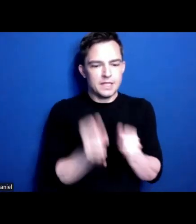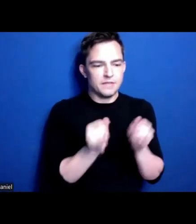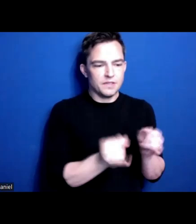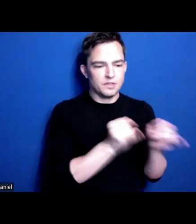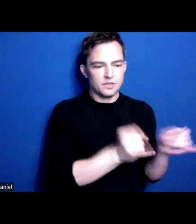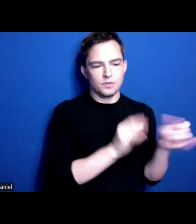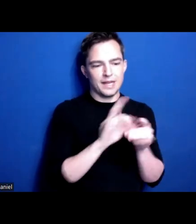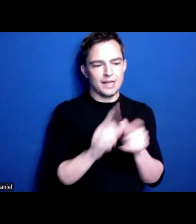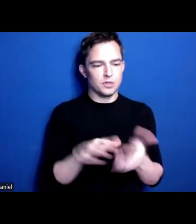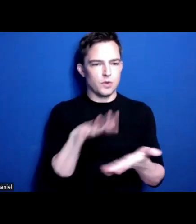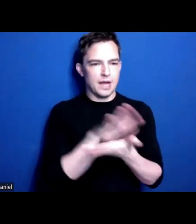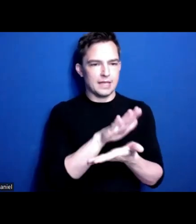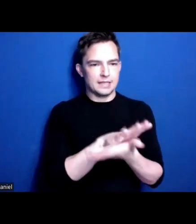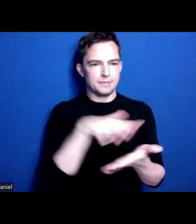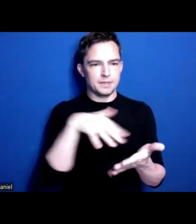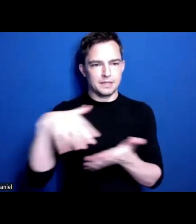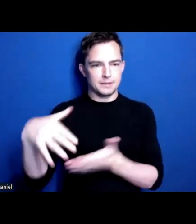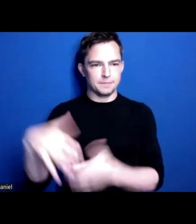academia.